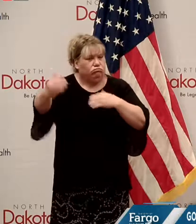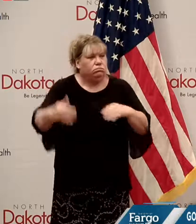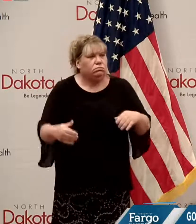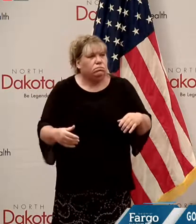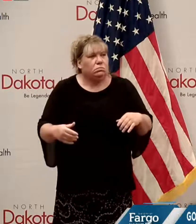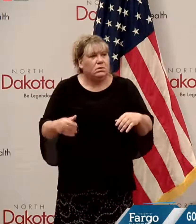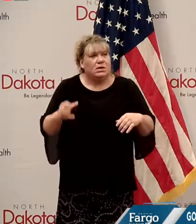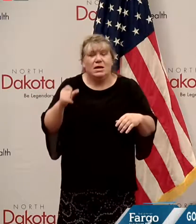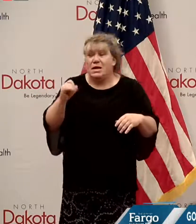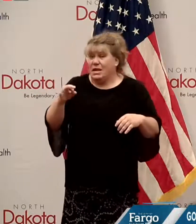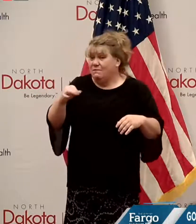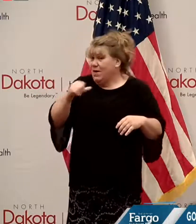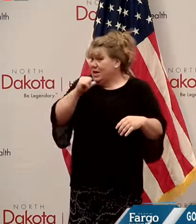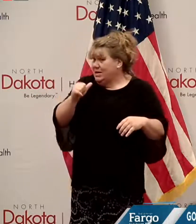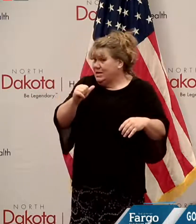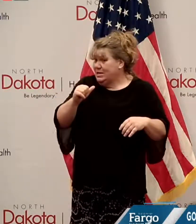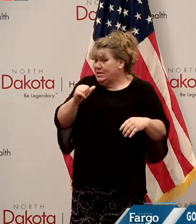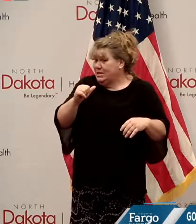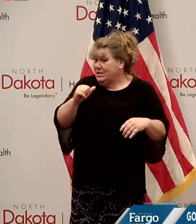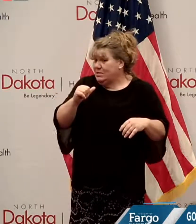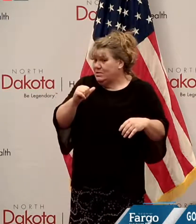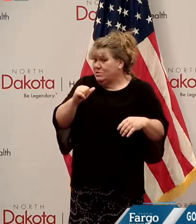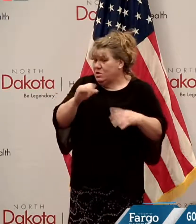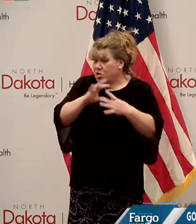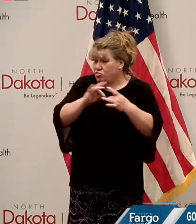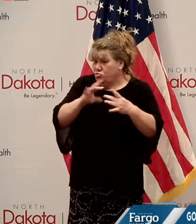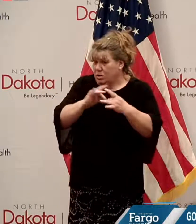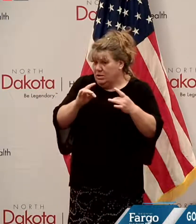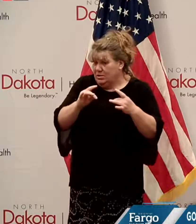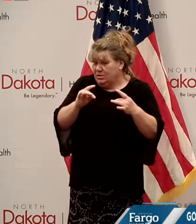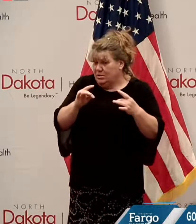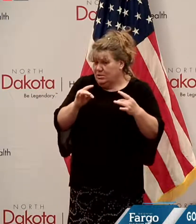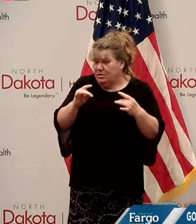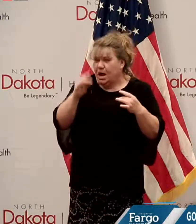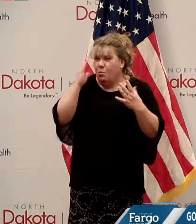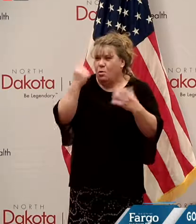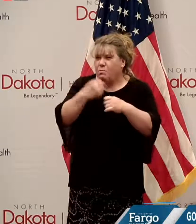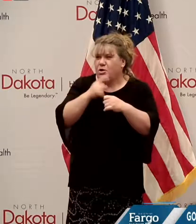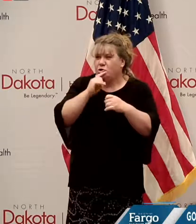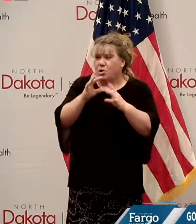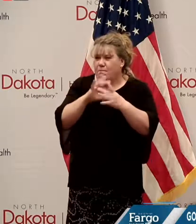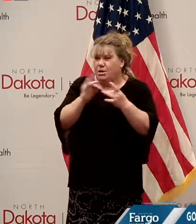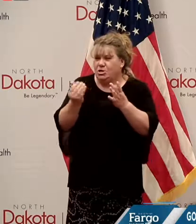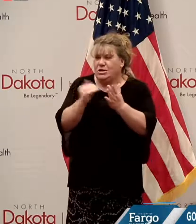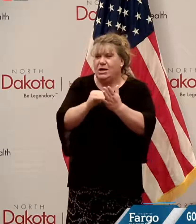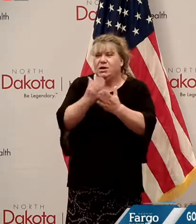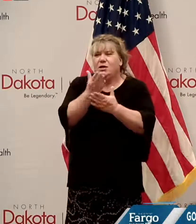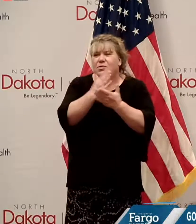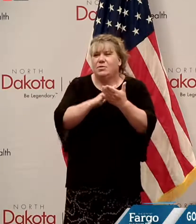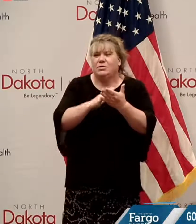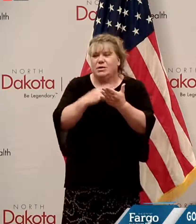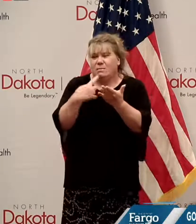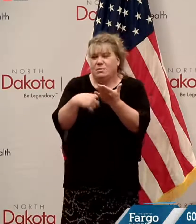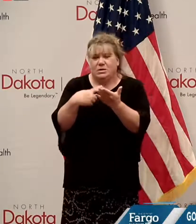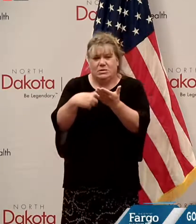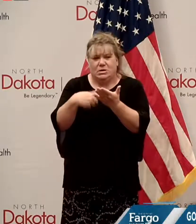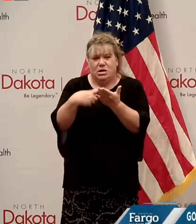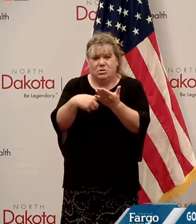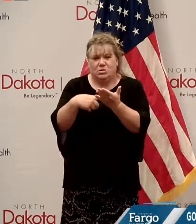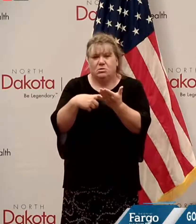And if I didn't cover this on the closures, I want to make sure I hit this one again, because there's been some discussion. But